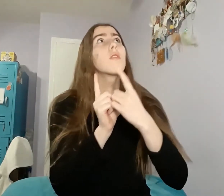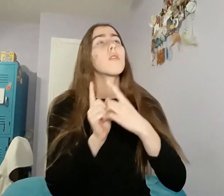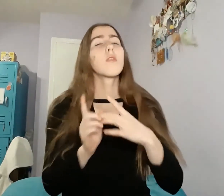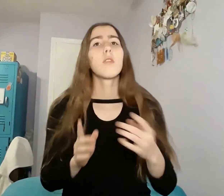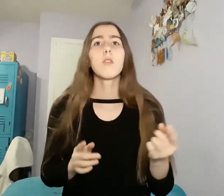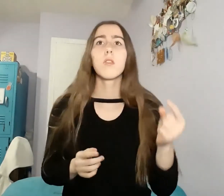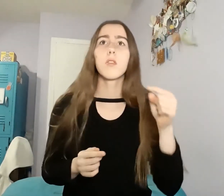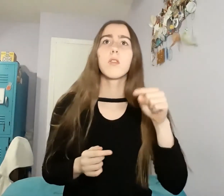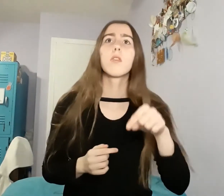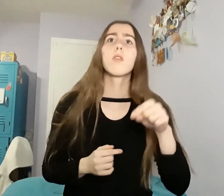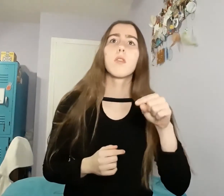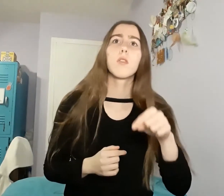meet me